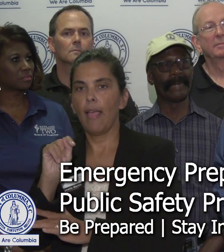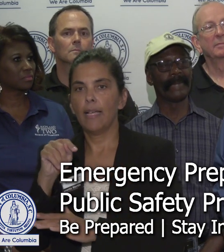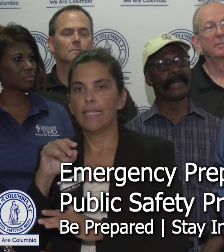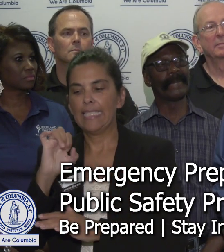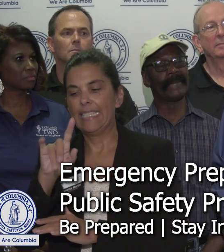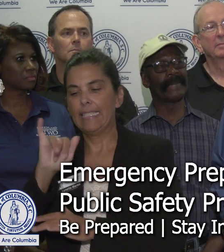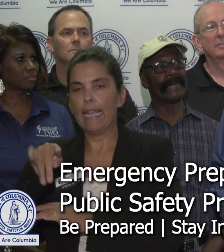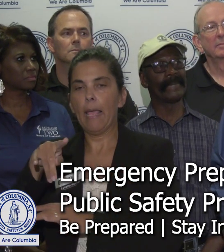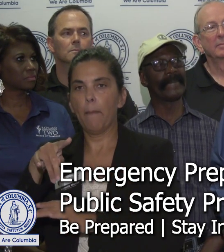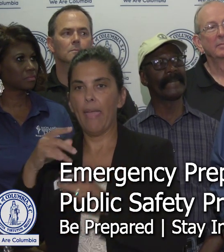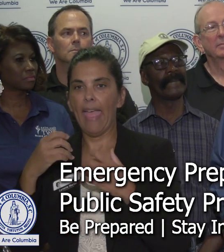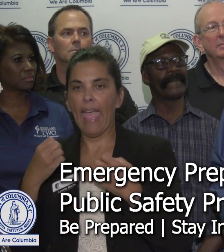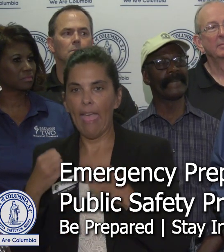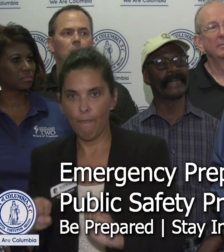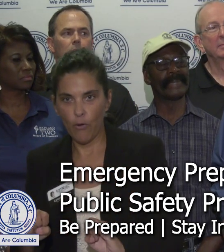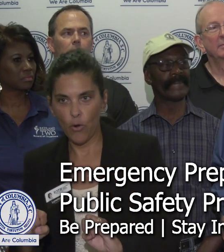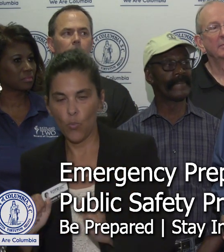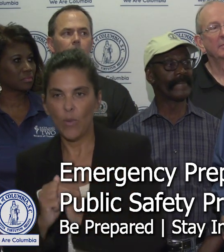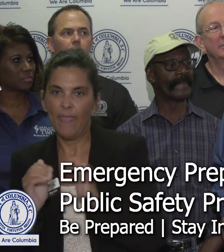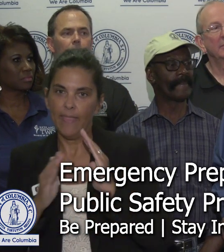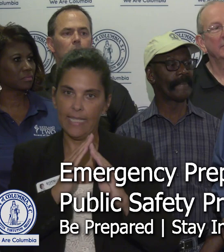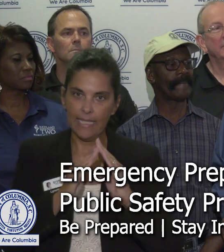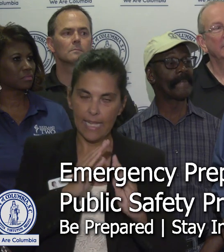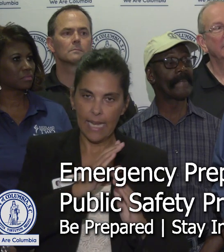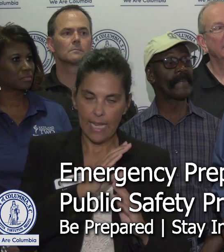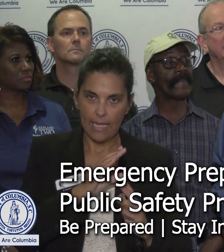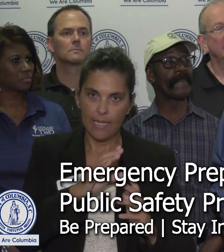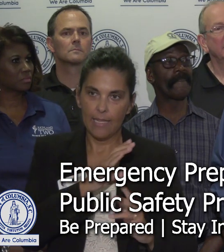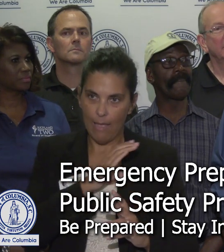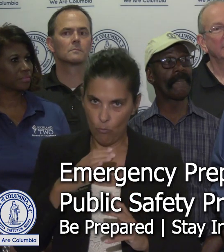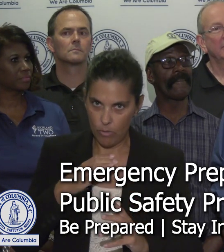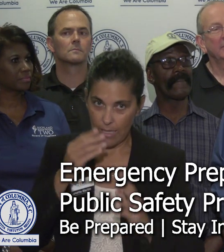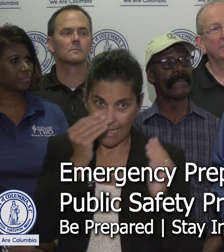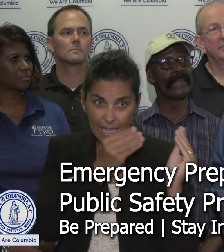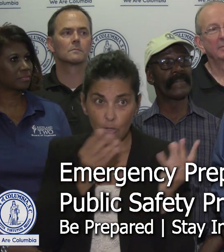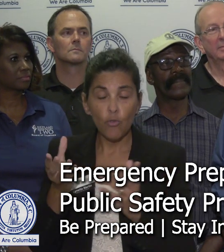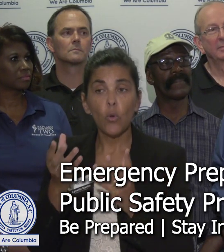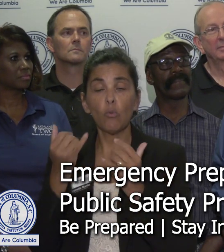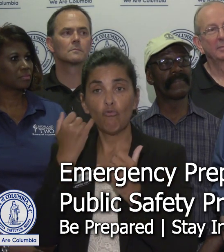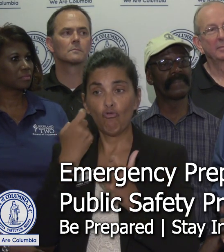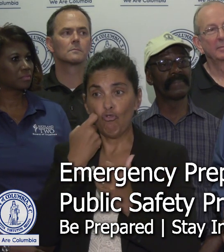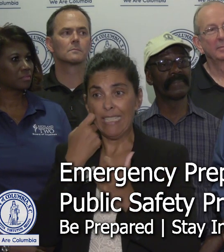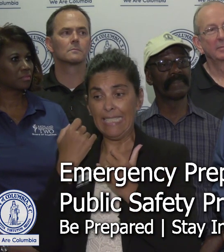is having with City Council, and to let everyone out there know that